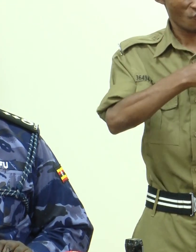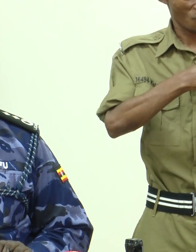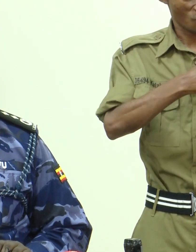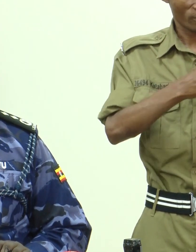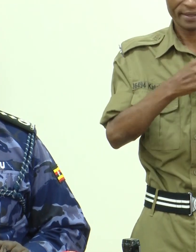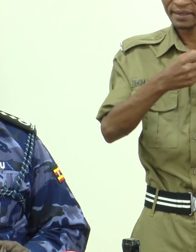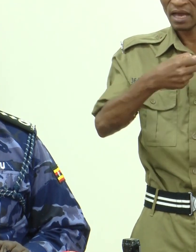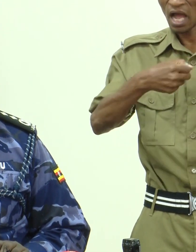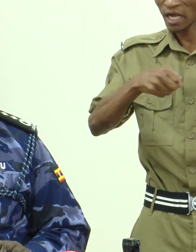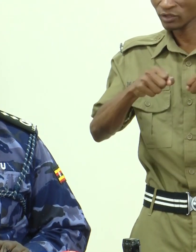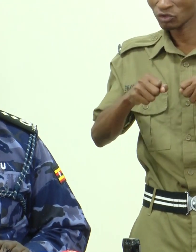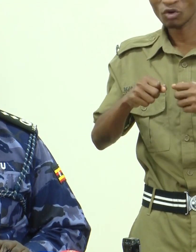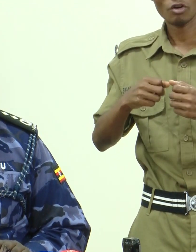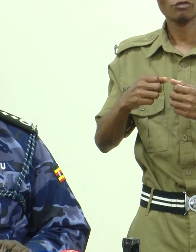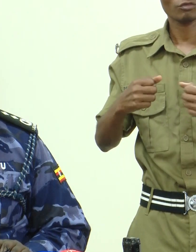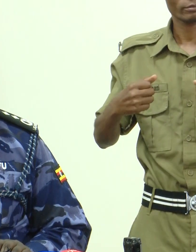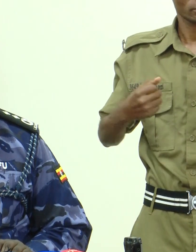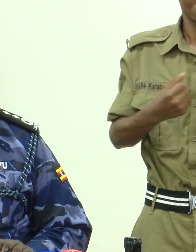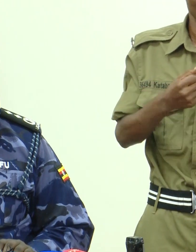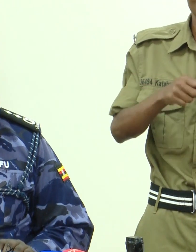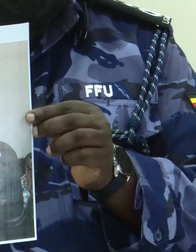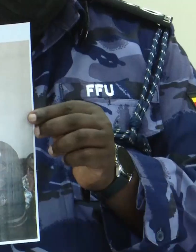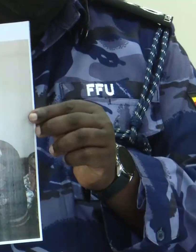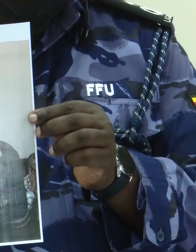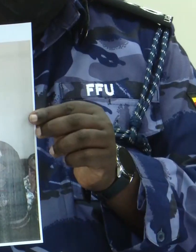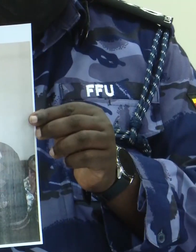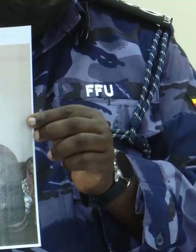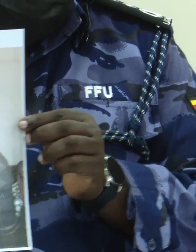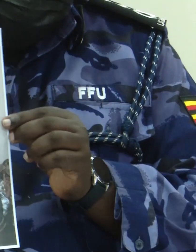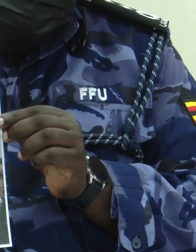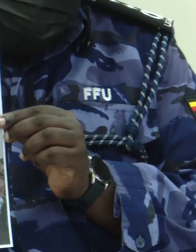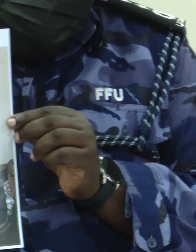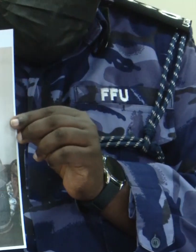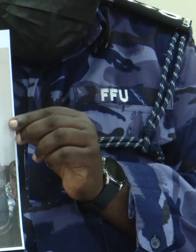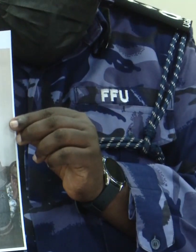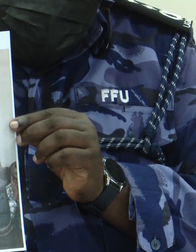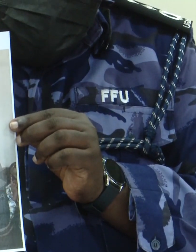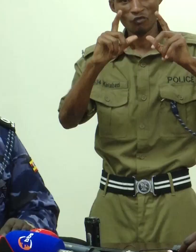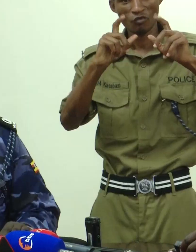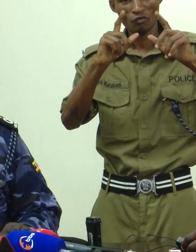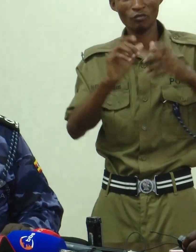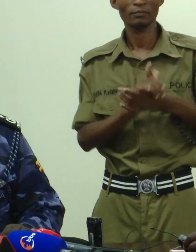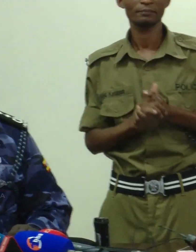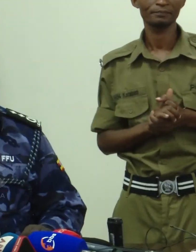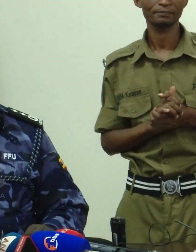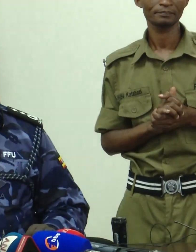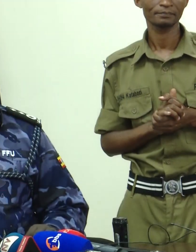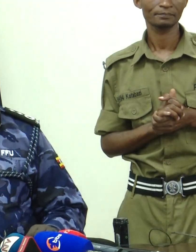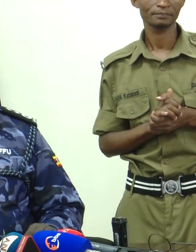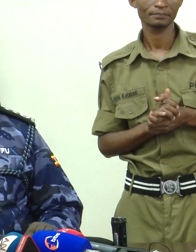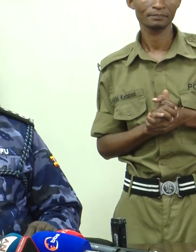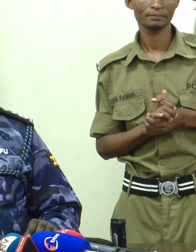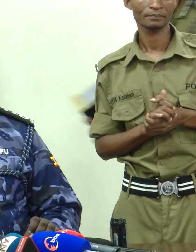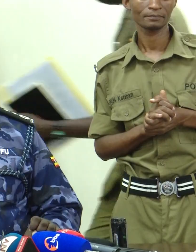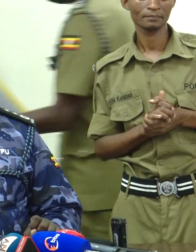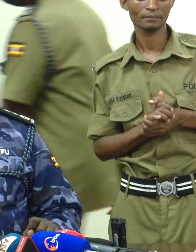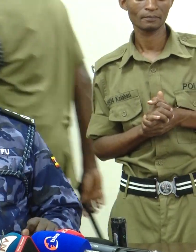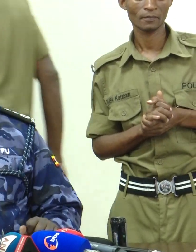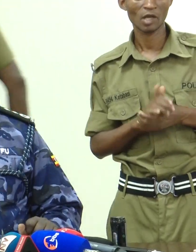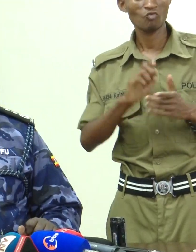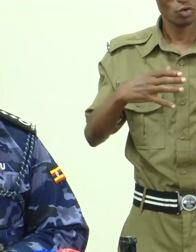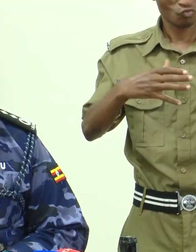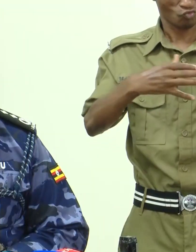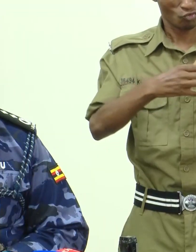of violence and lawlessness. These are to be charged with terrorism, illegal possession of firearms, and